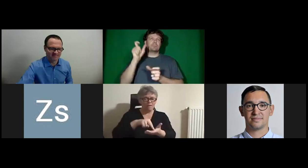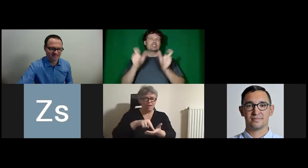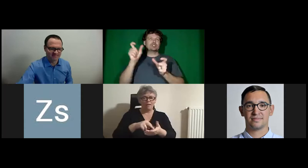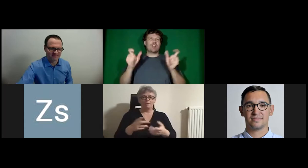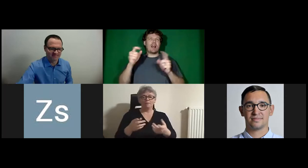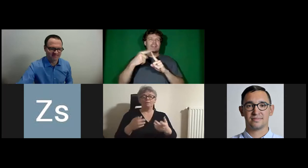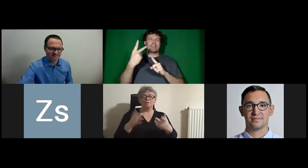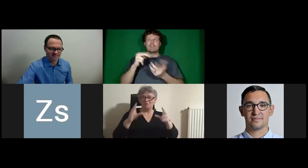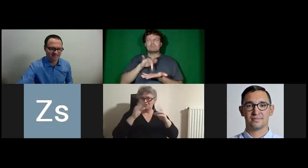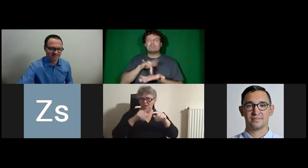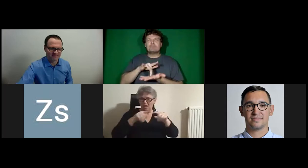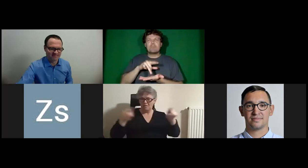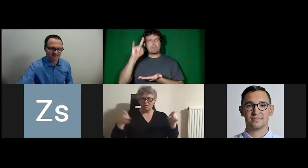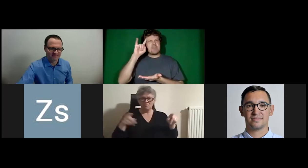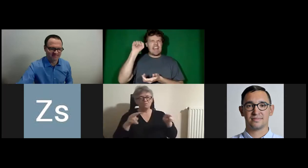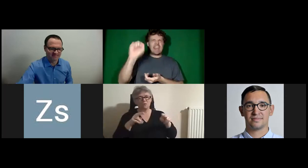again.